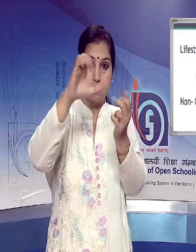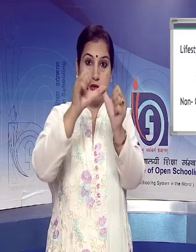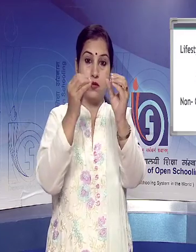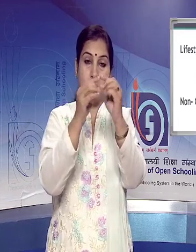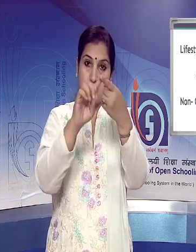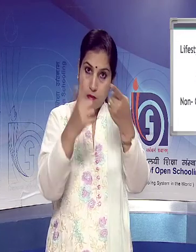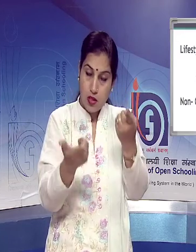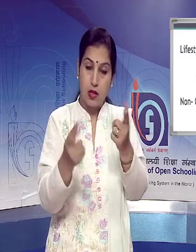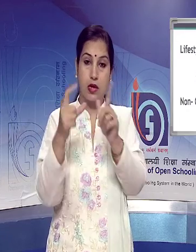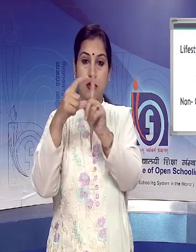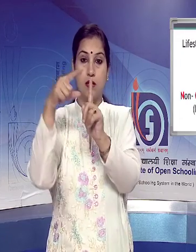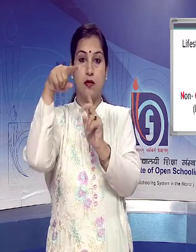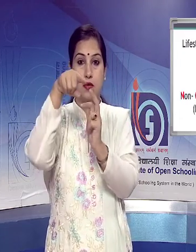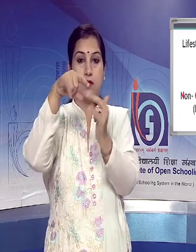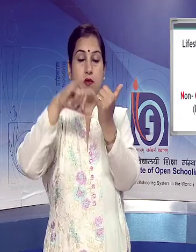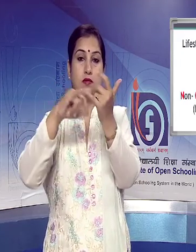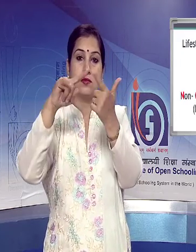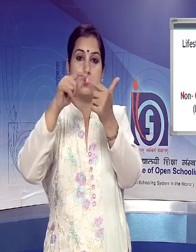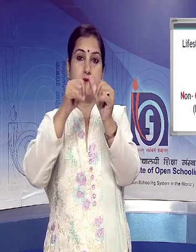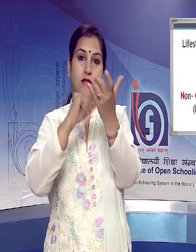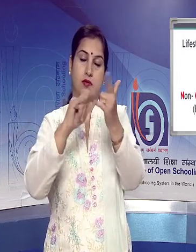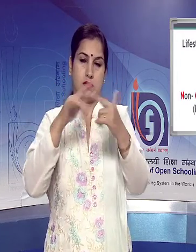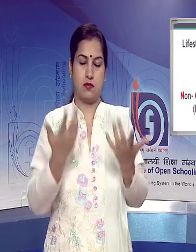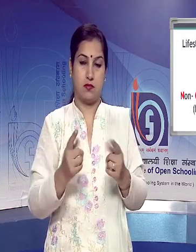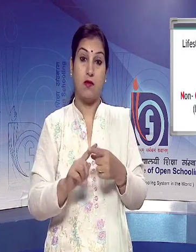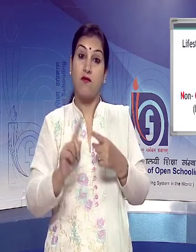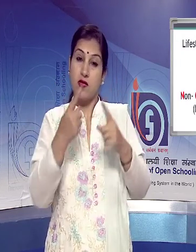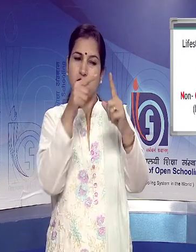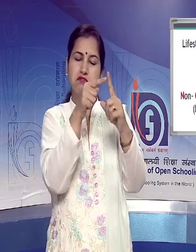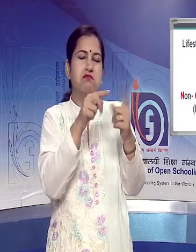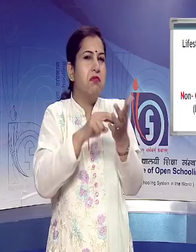Now let's understand lifestyle diseases.